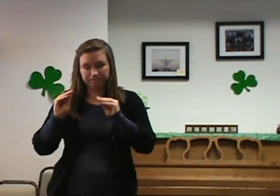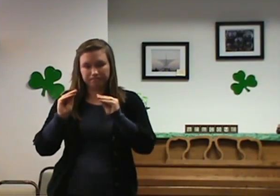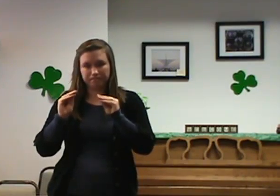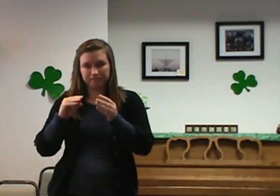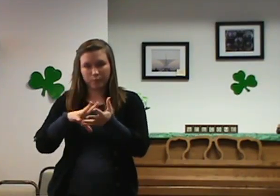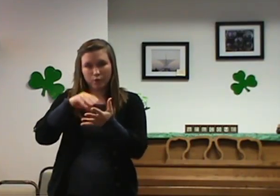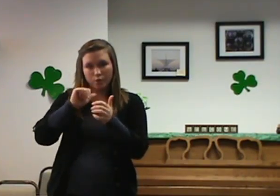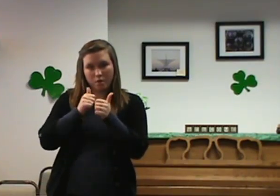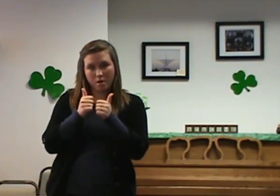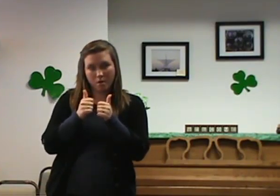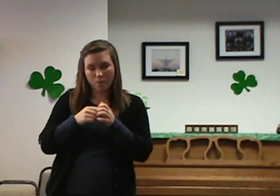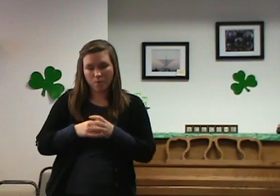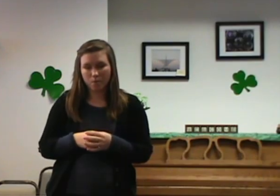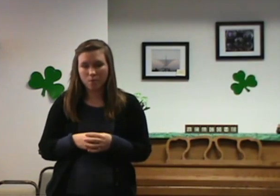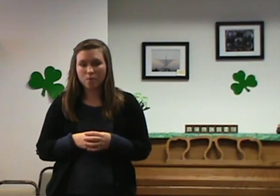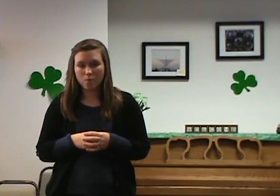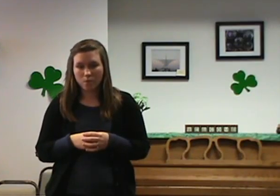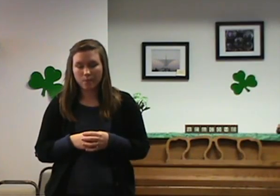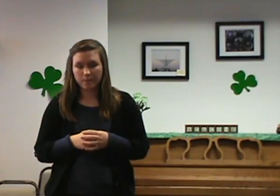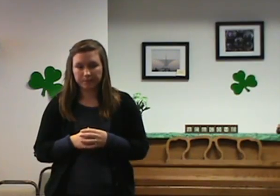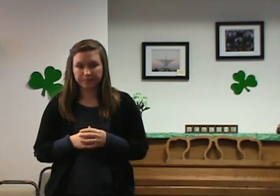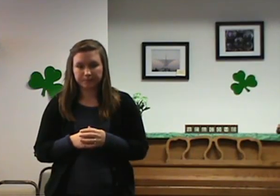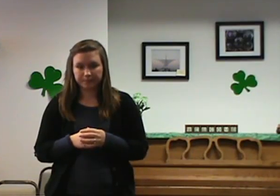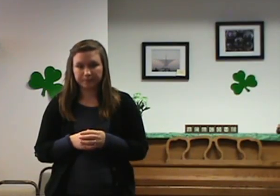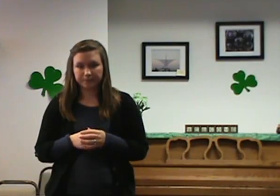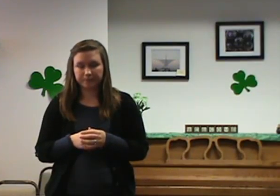the instructions they've done. Freedom Scientific does